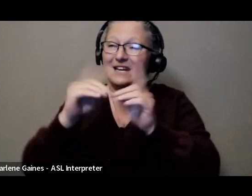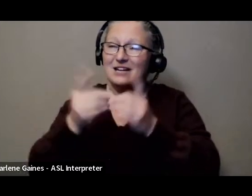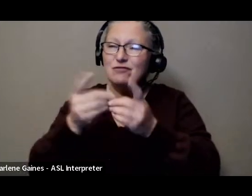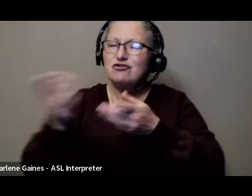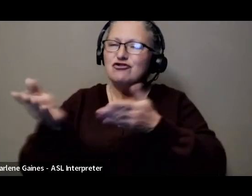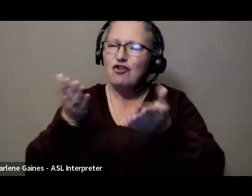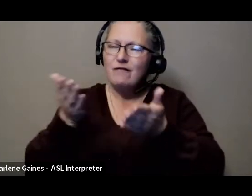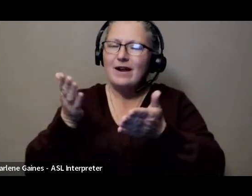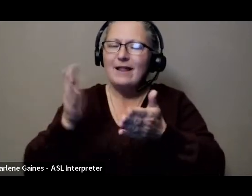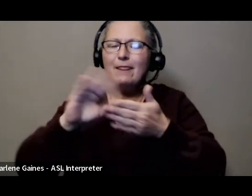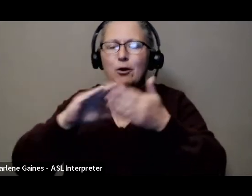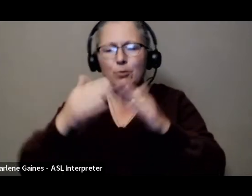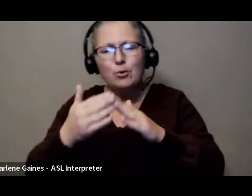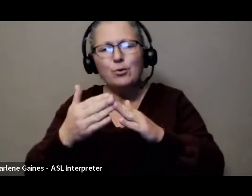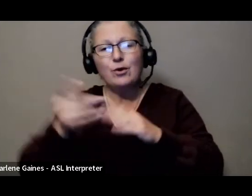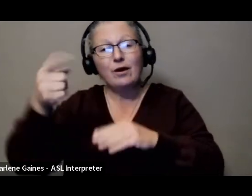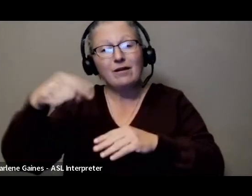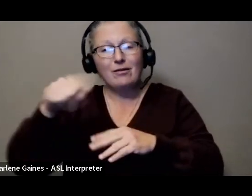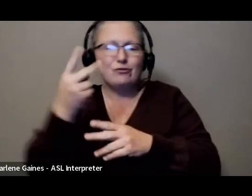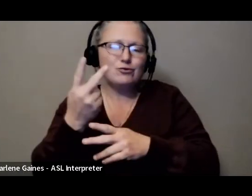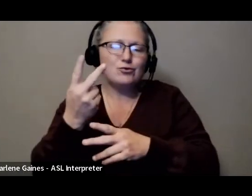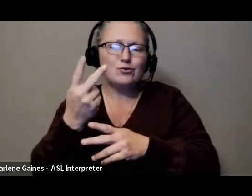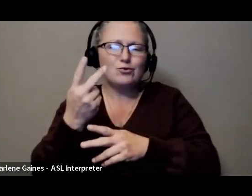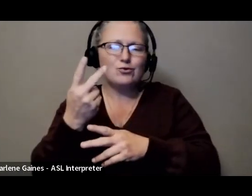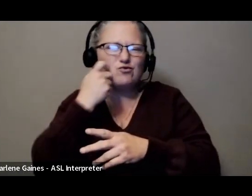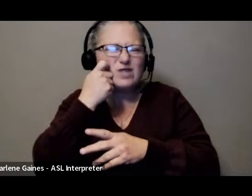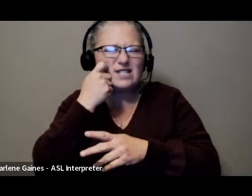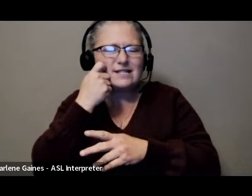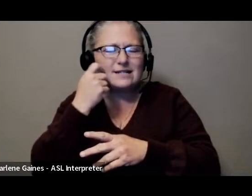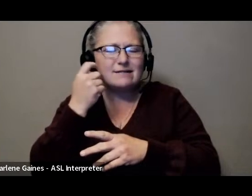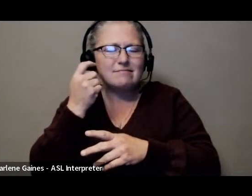serving our community. And those are just two of the recent